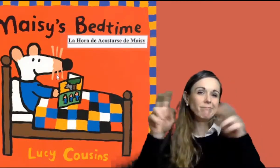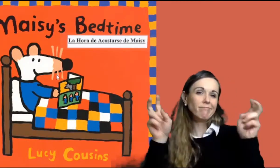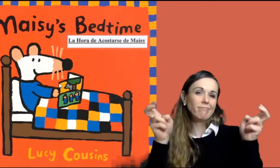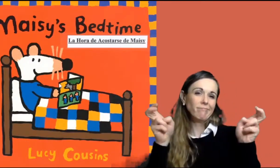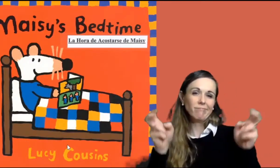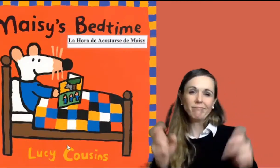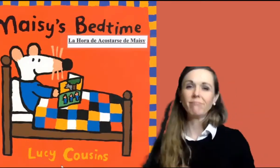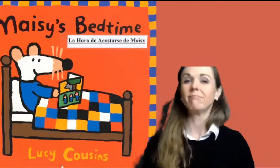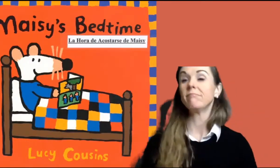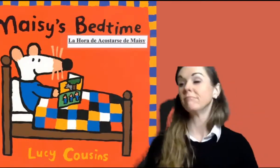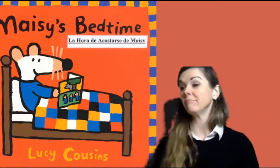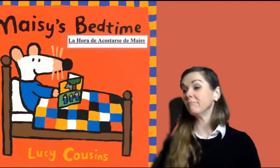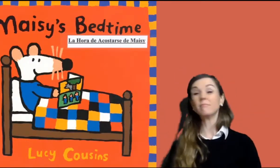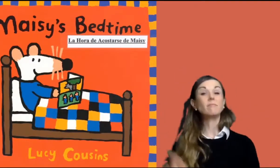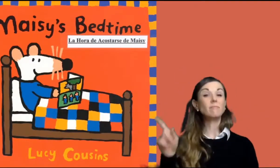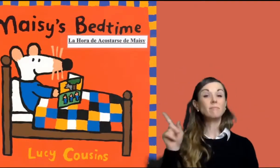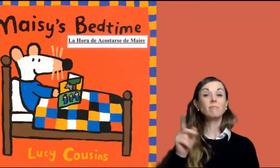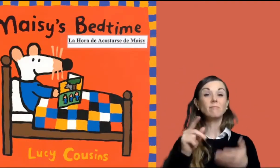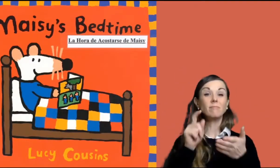Bedtime is the title.